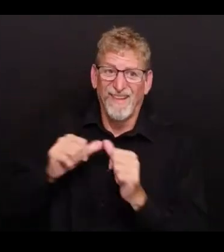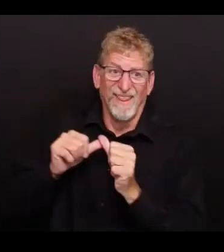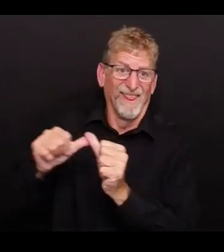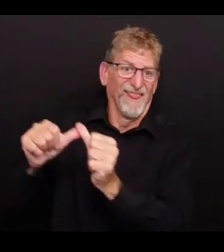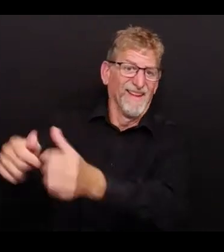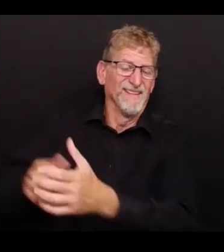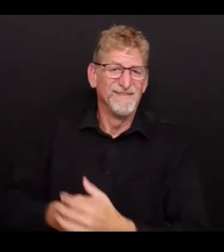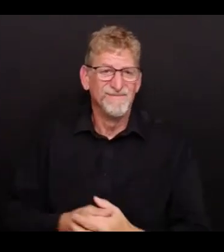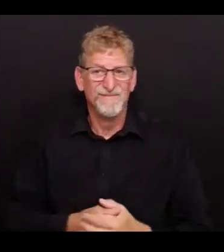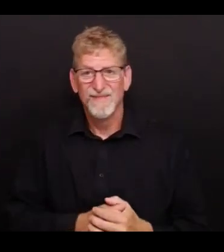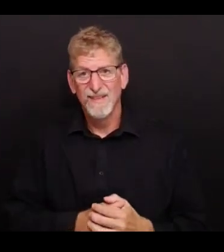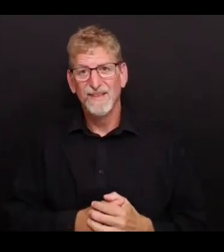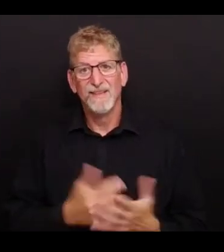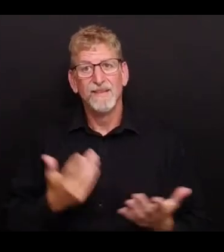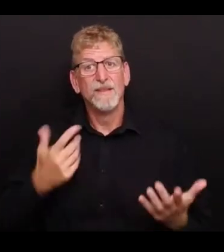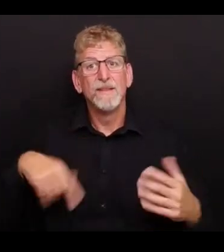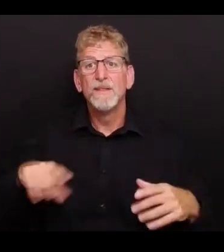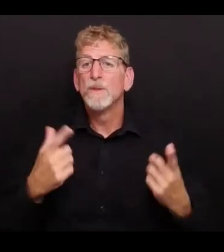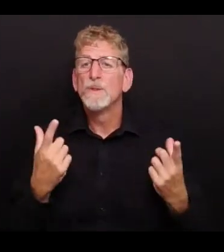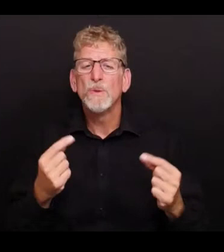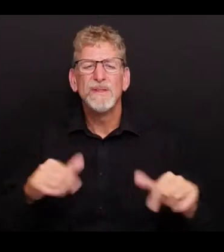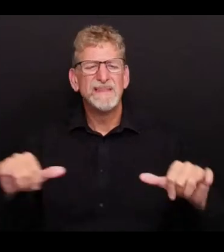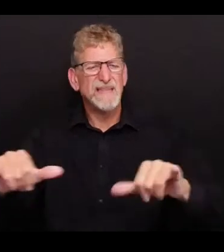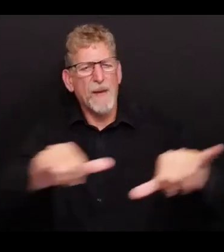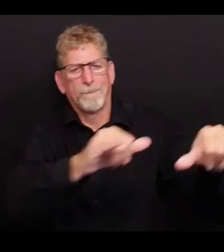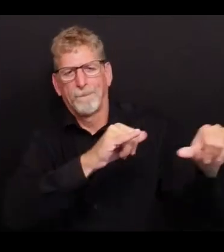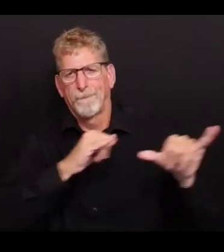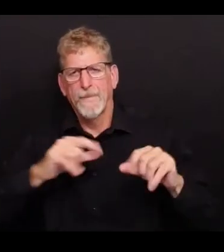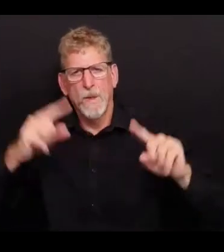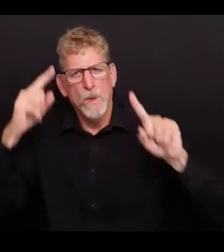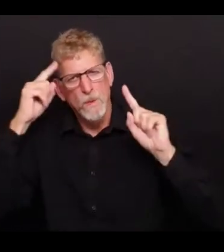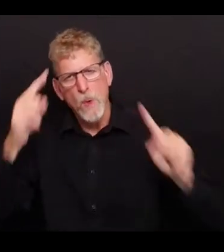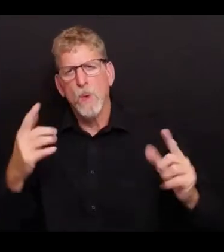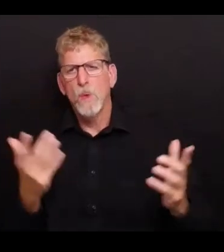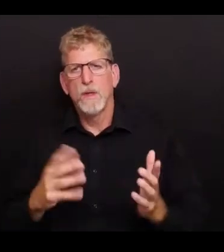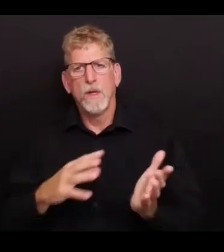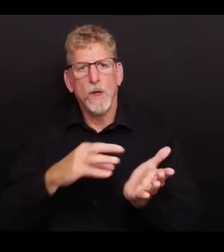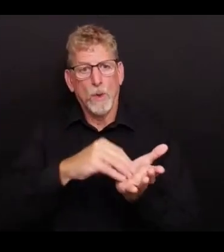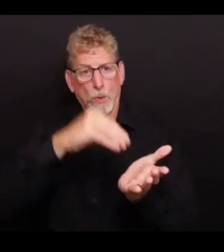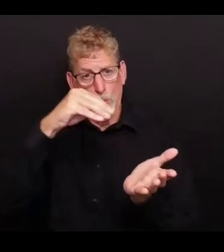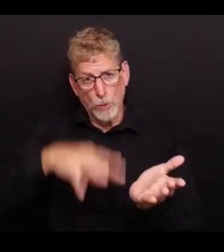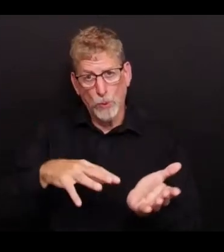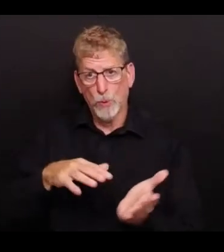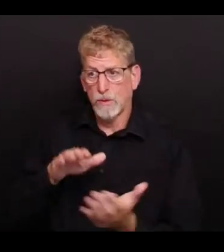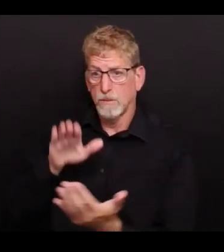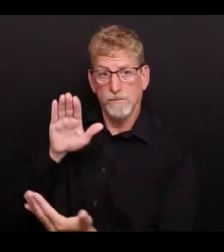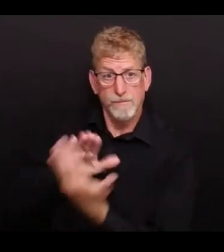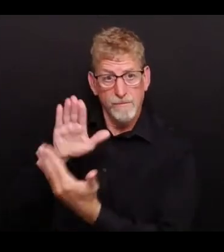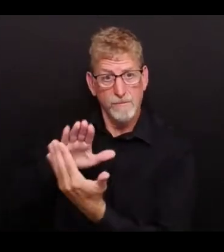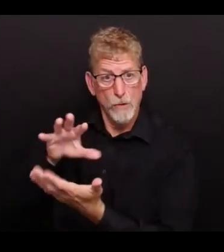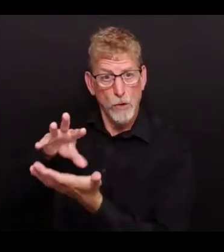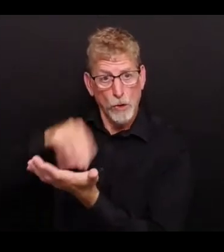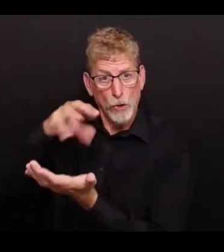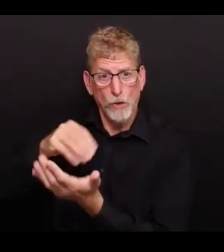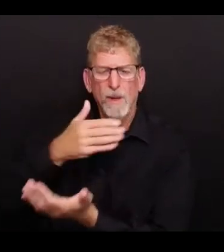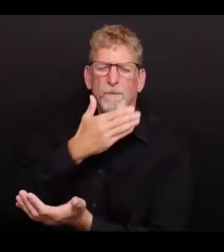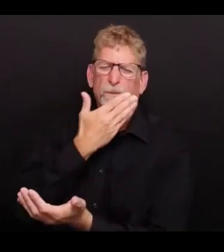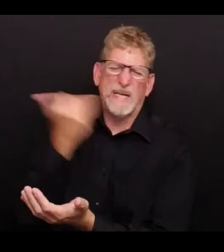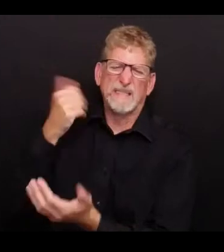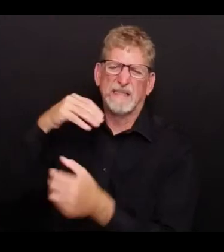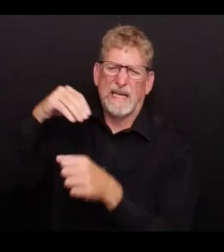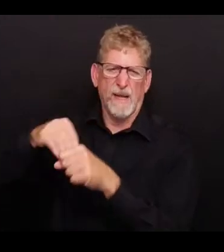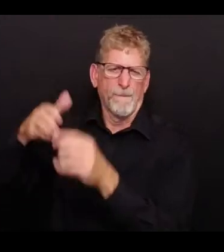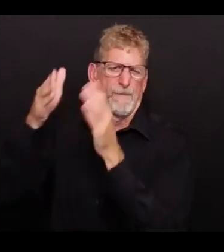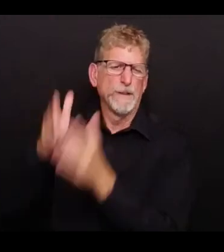same goal in mind, as we know that kids learn best when they are in person, and that has been challenged over these past few years. What we really need is